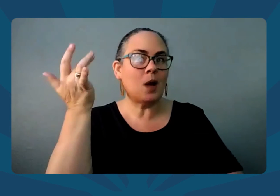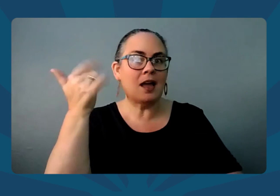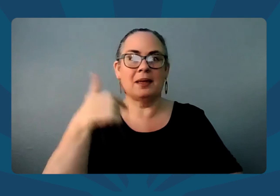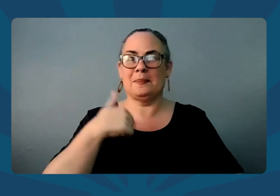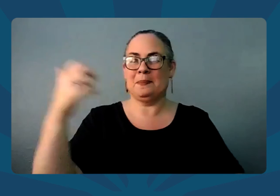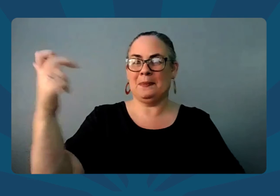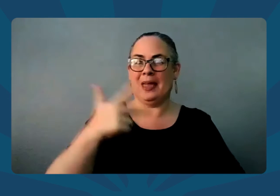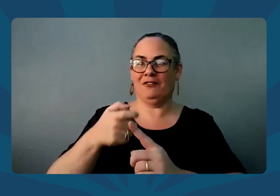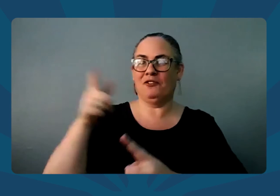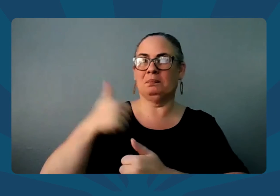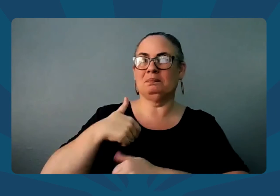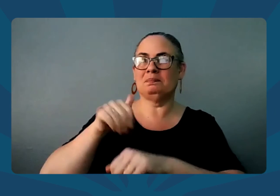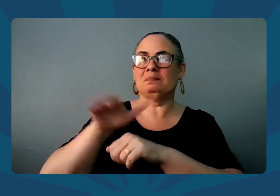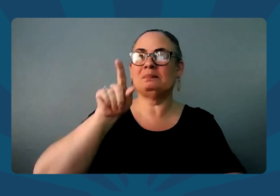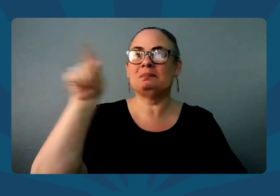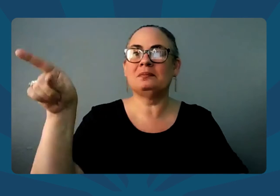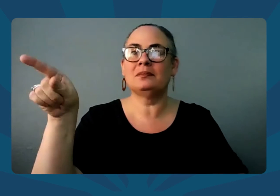longer recognized our country.